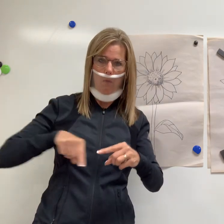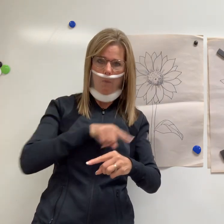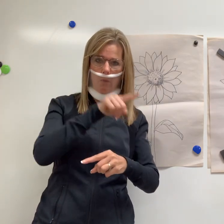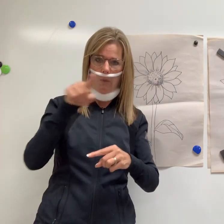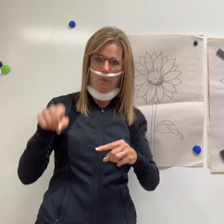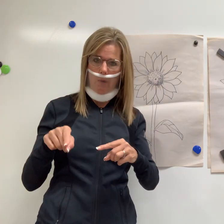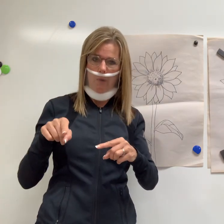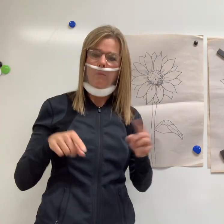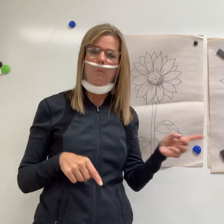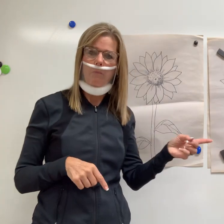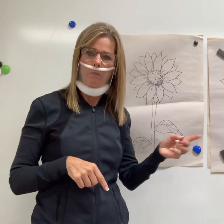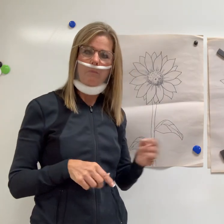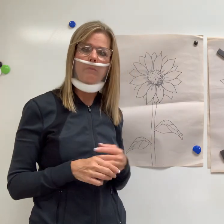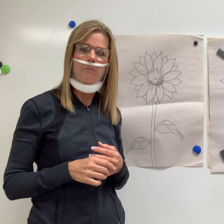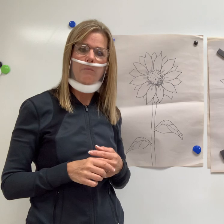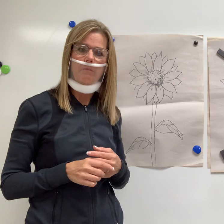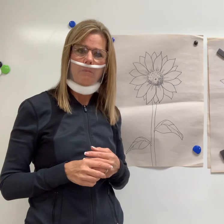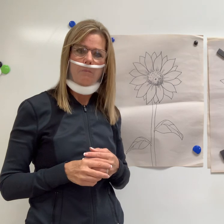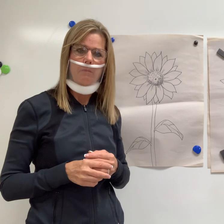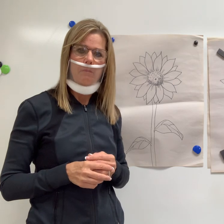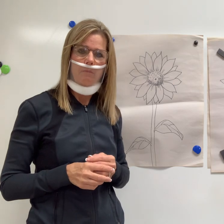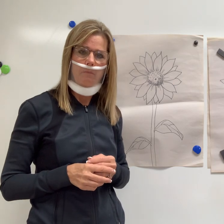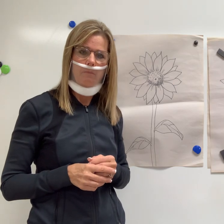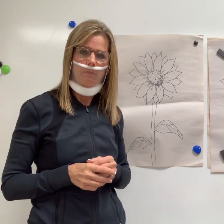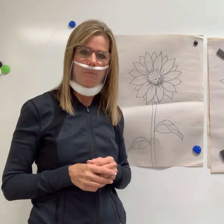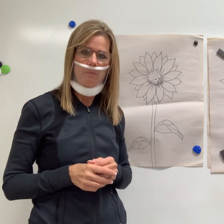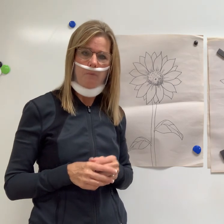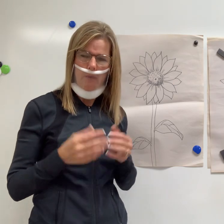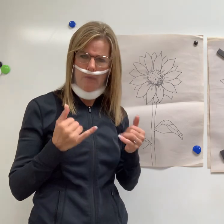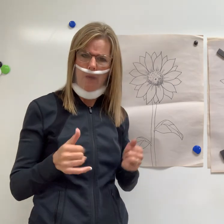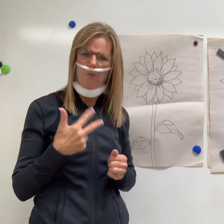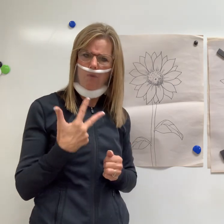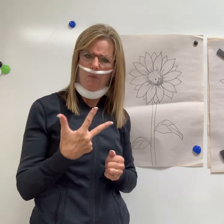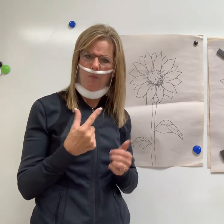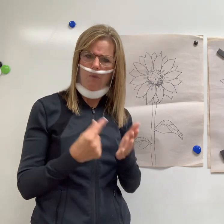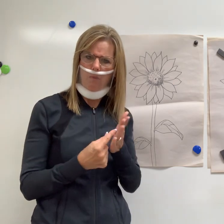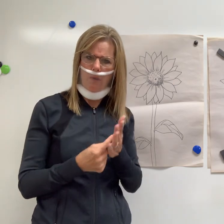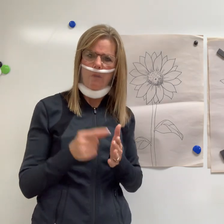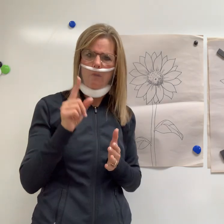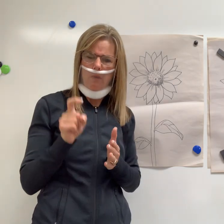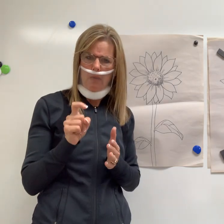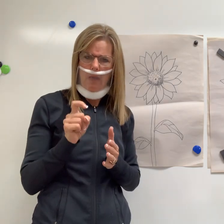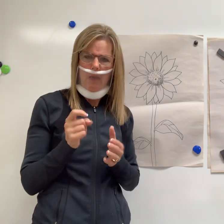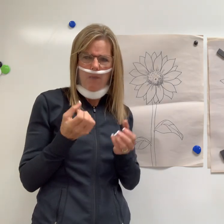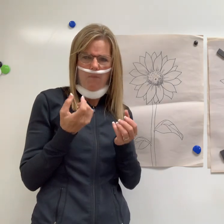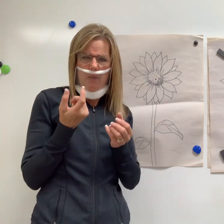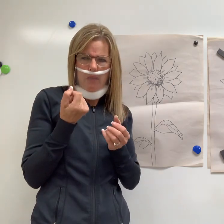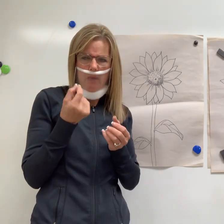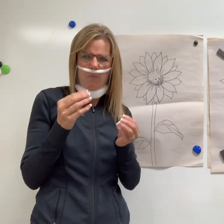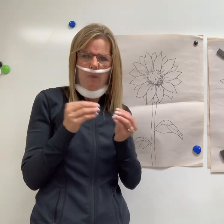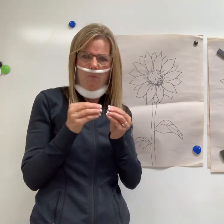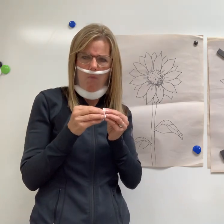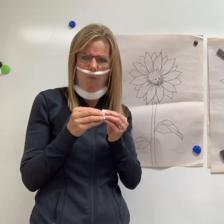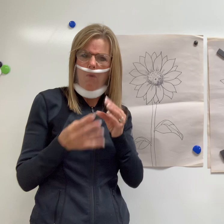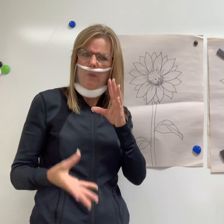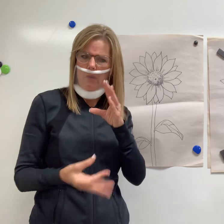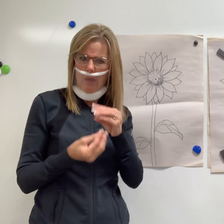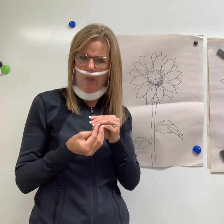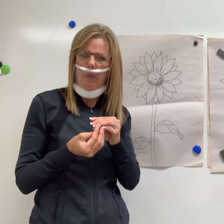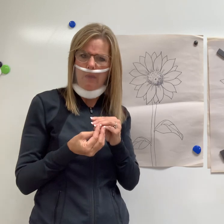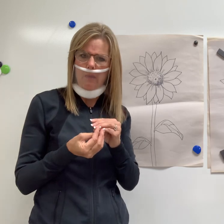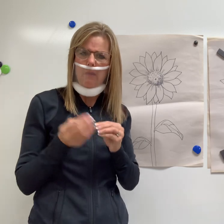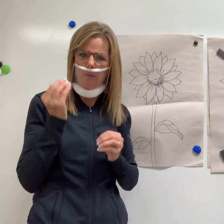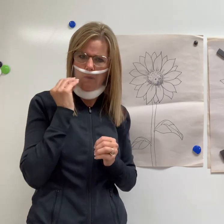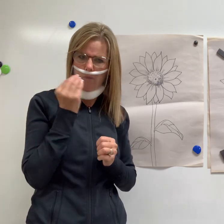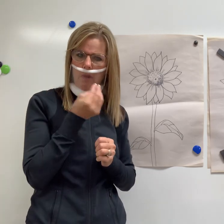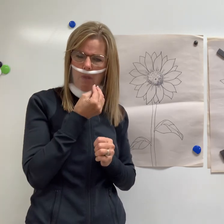around. Now, you guys are in third grade, you need to have a little bit more detail. So I'm gonna go